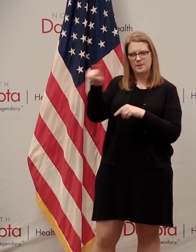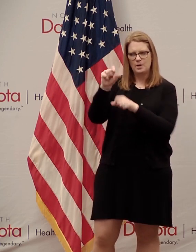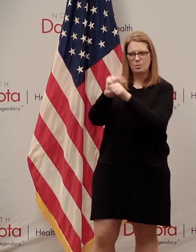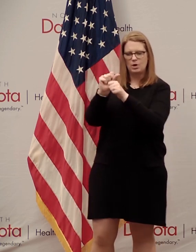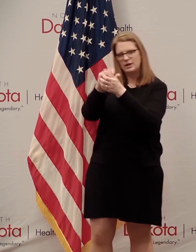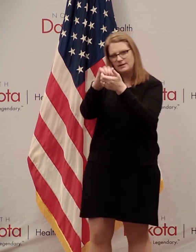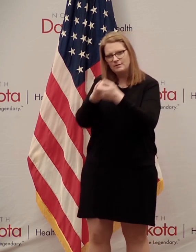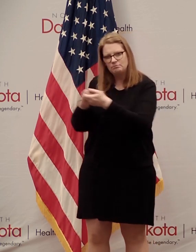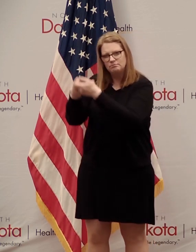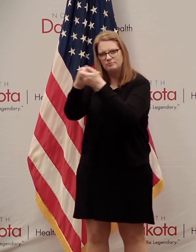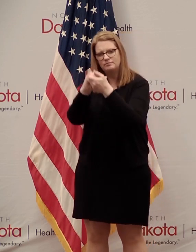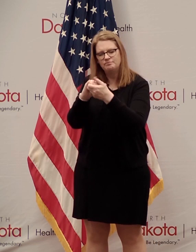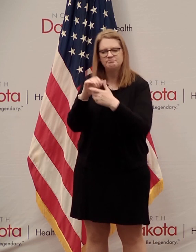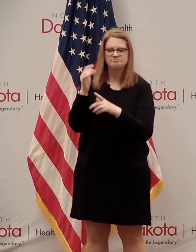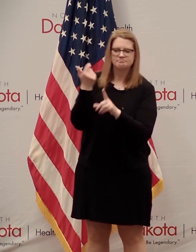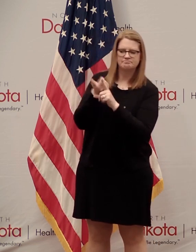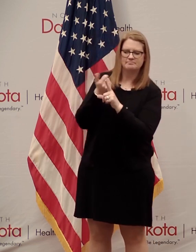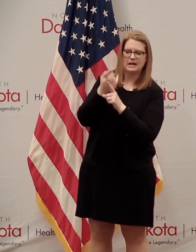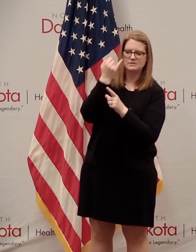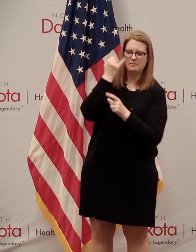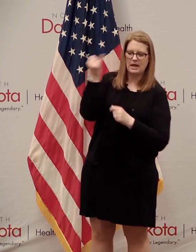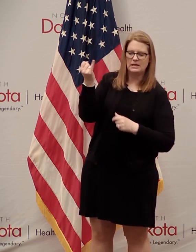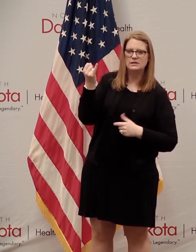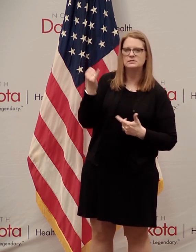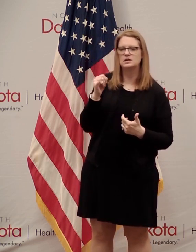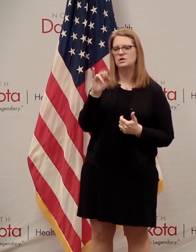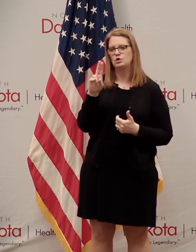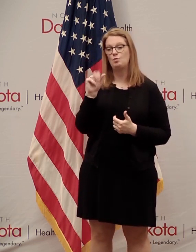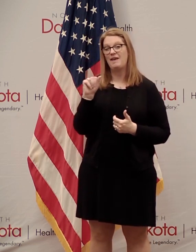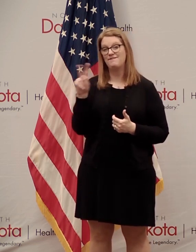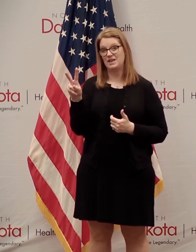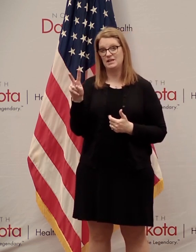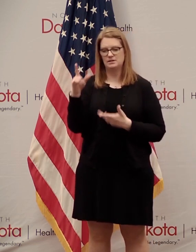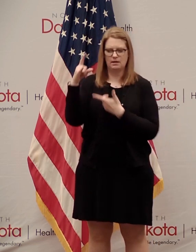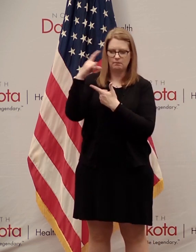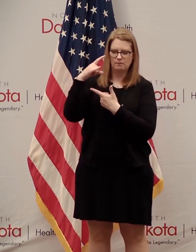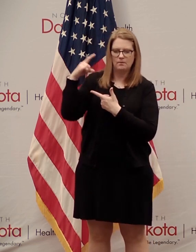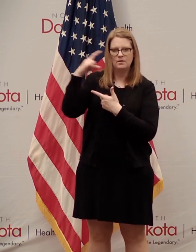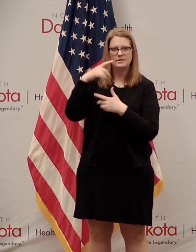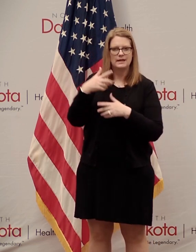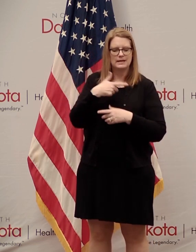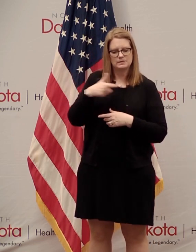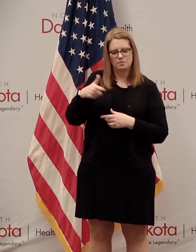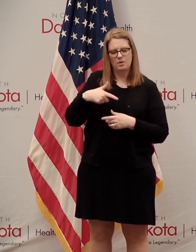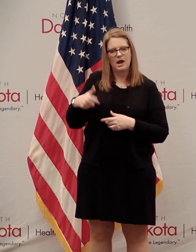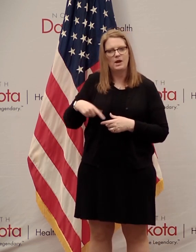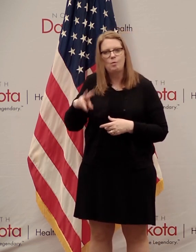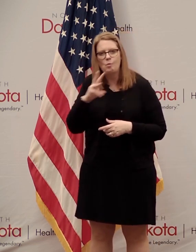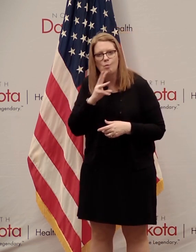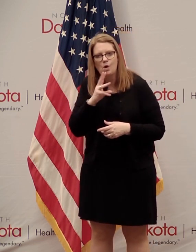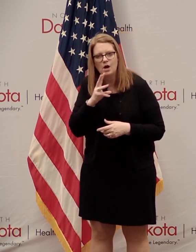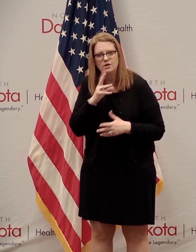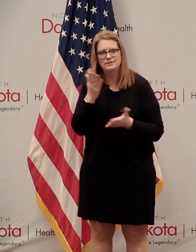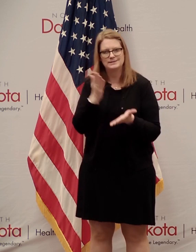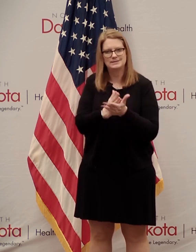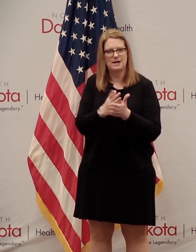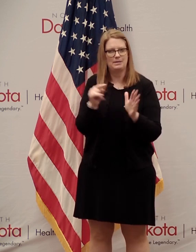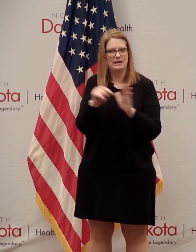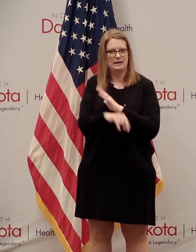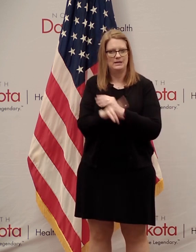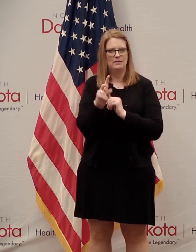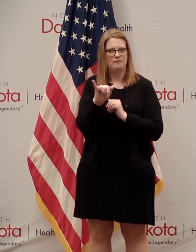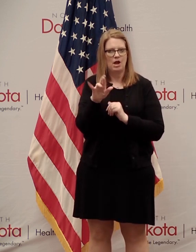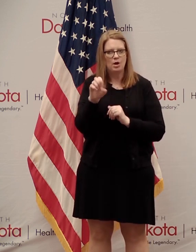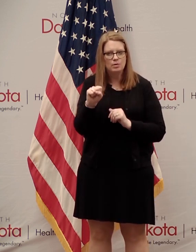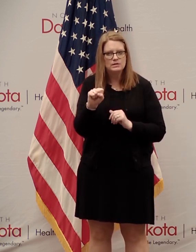got some ideas about how UAVs might help spray water and disinfectants to stop and kill the virus, and to